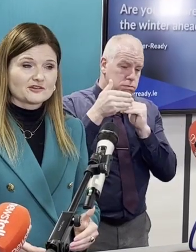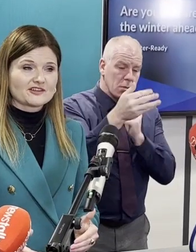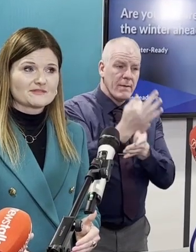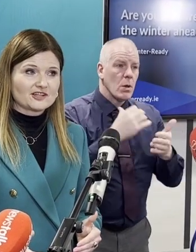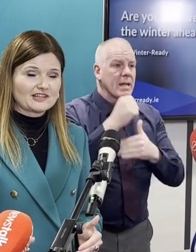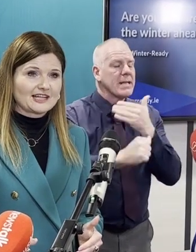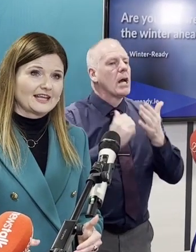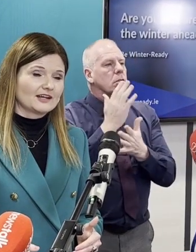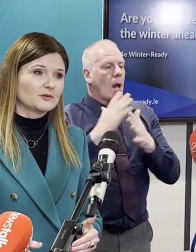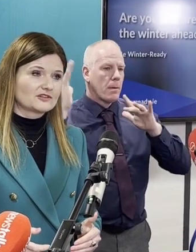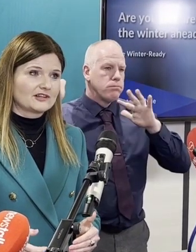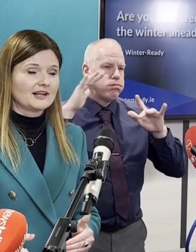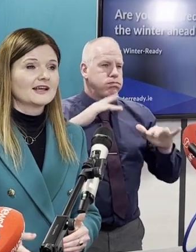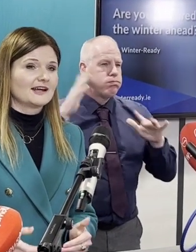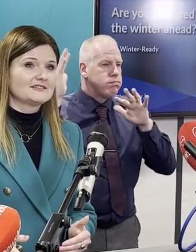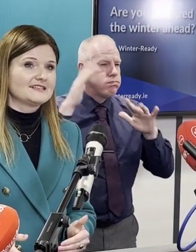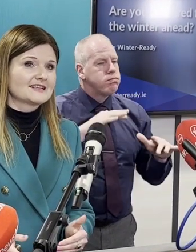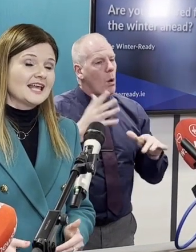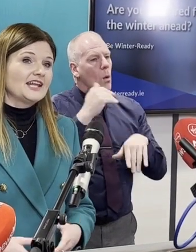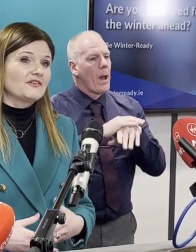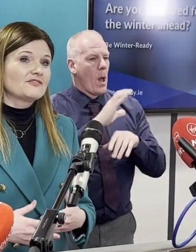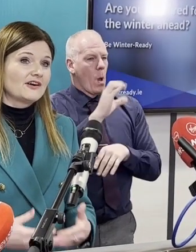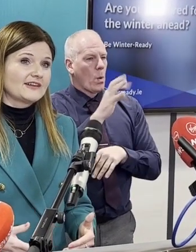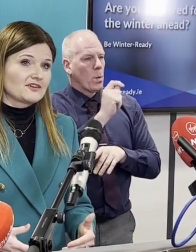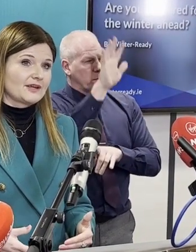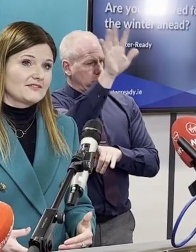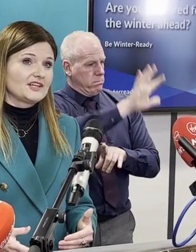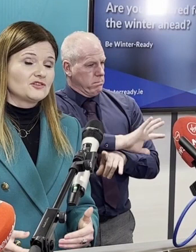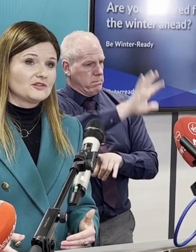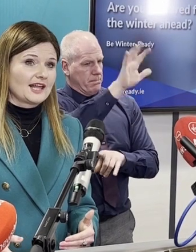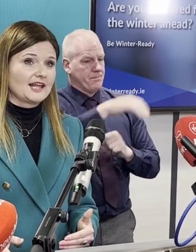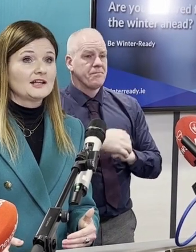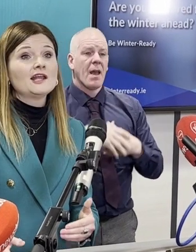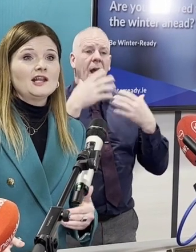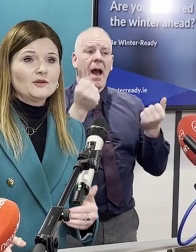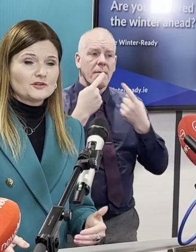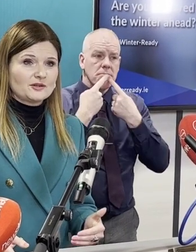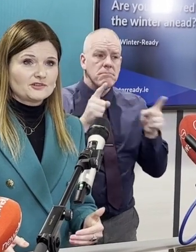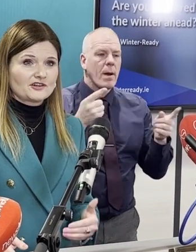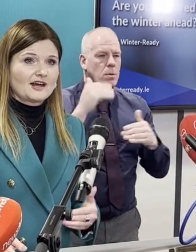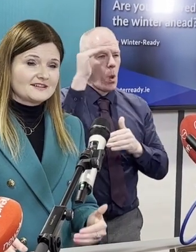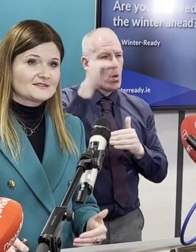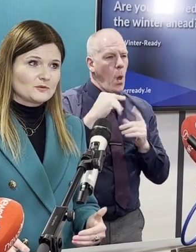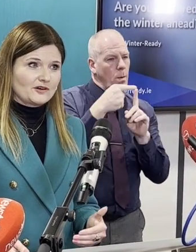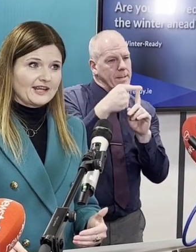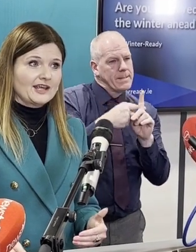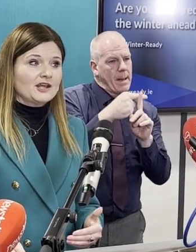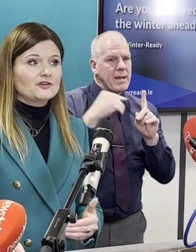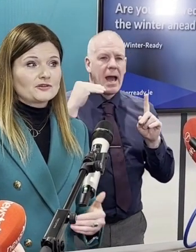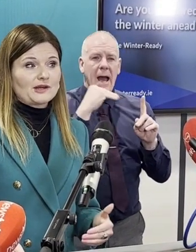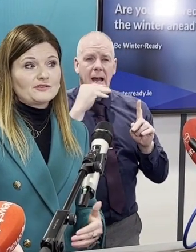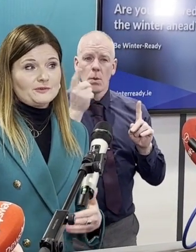wintry showers, especially in coastal counties. Now, for that, we have issued a low temperature ice